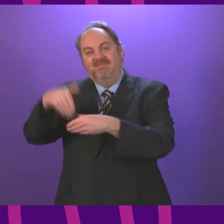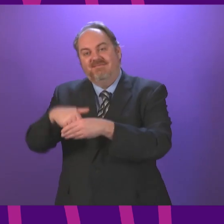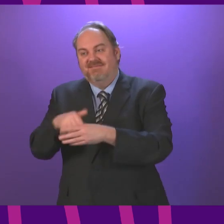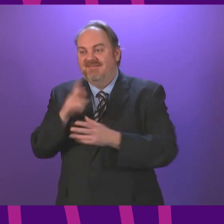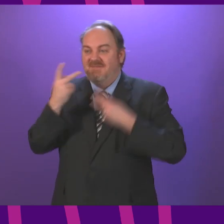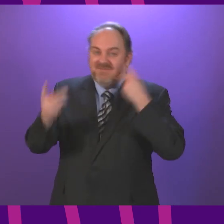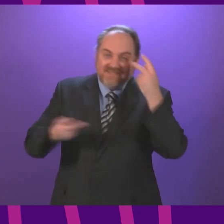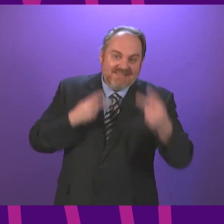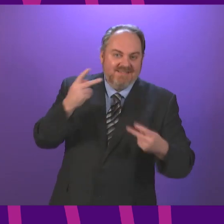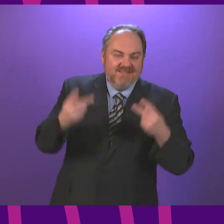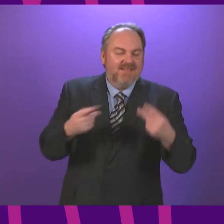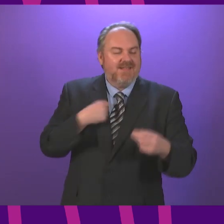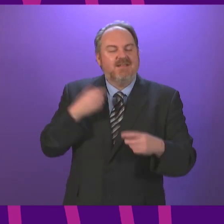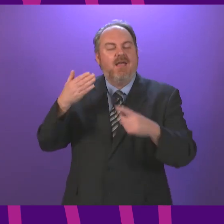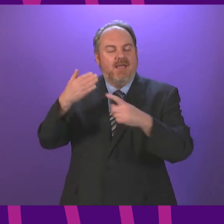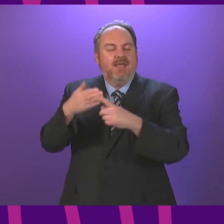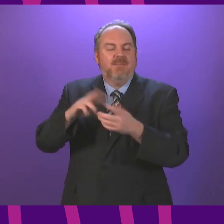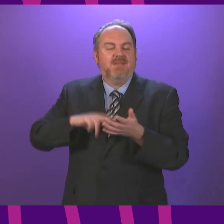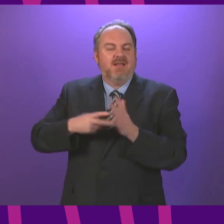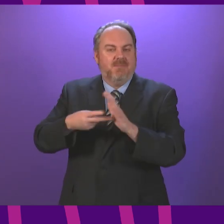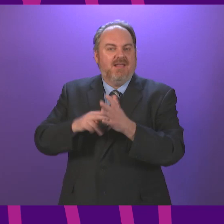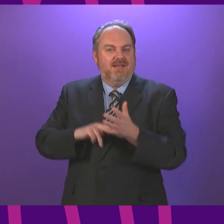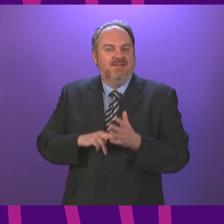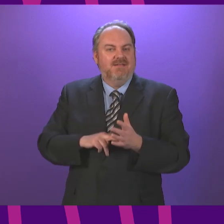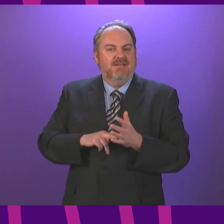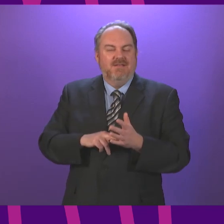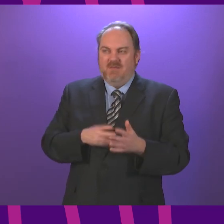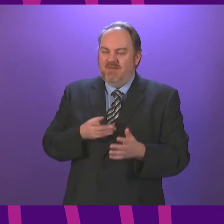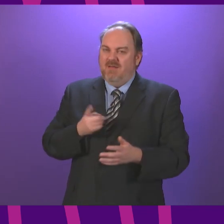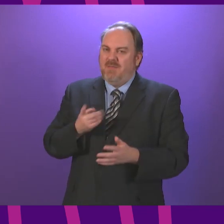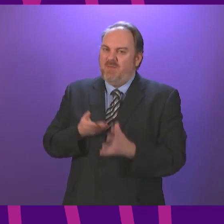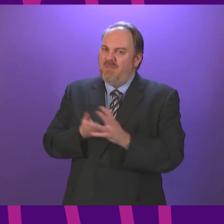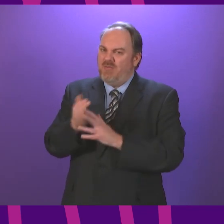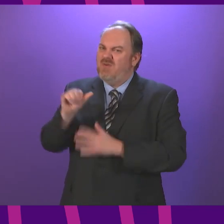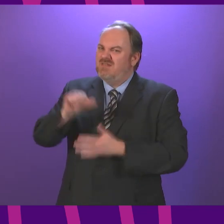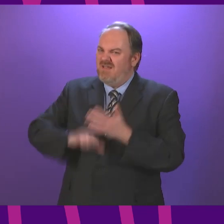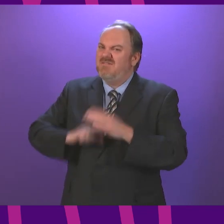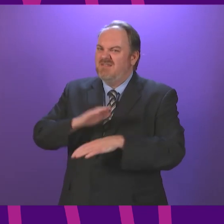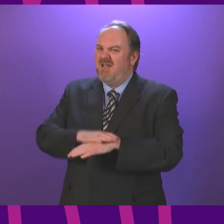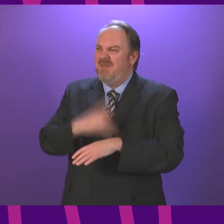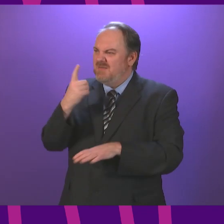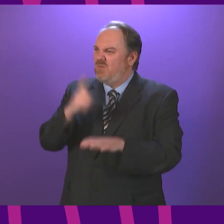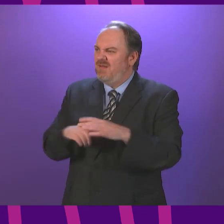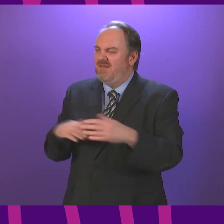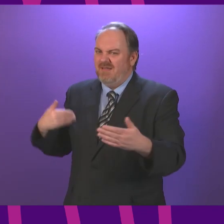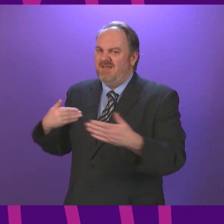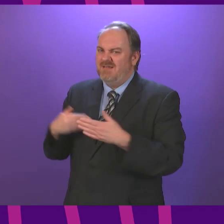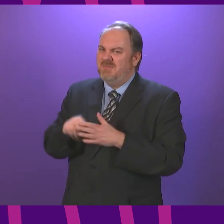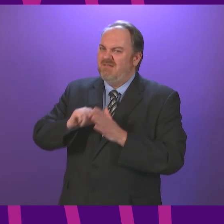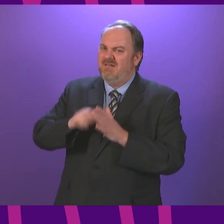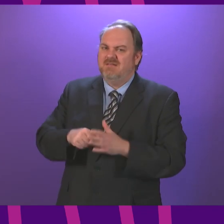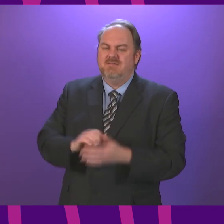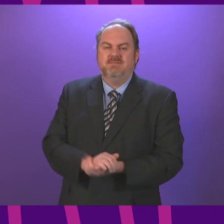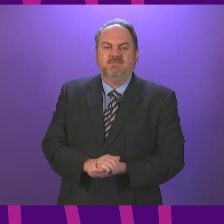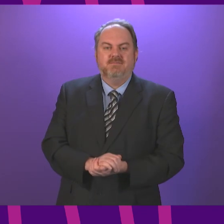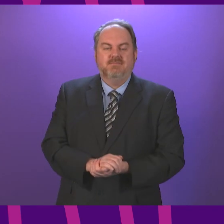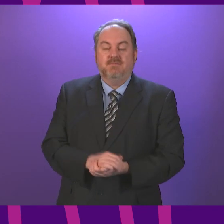terms of supporting the wellbeing of people as we come out of this really challenging time for the whole country. Fulton MacGregor.